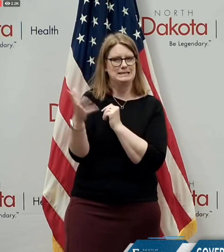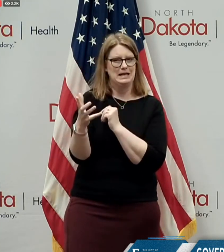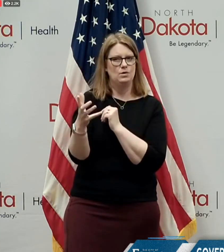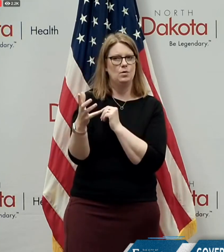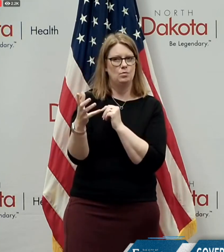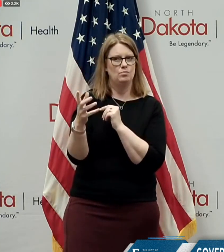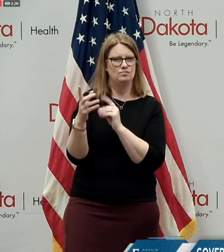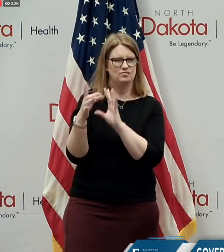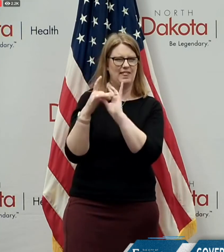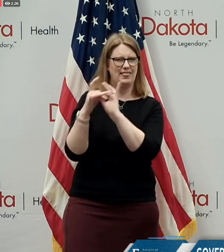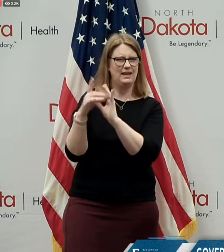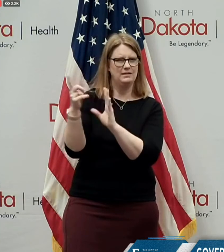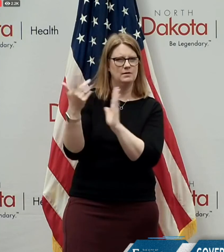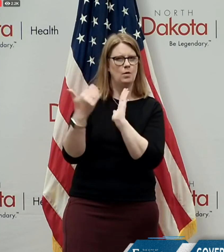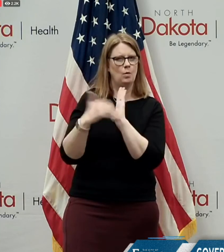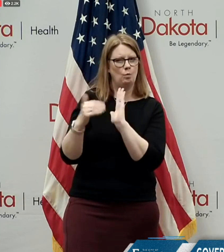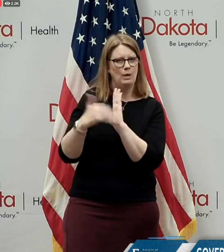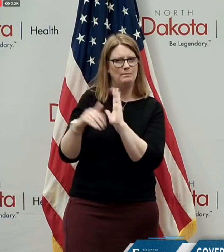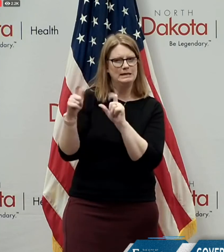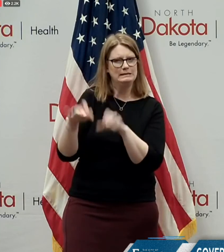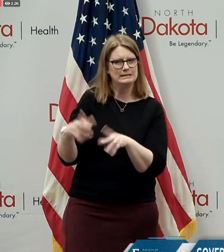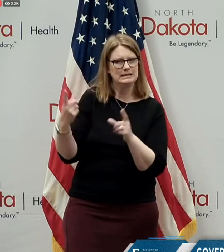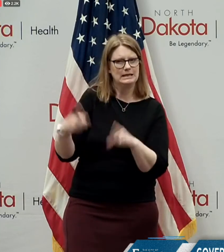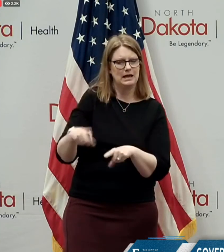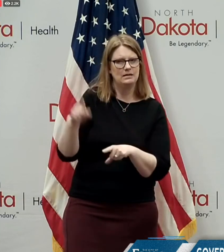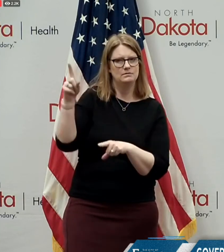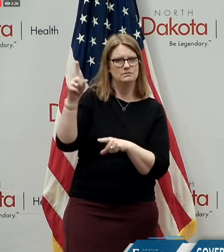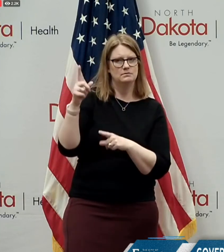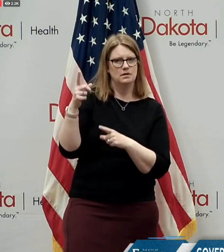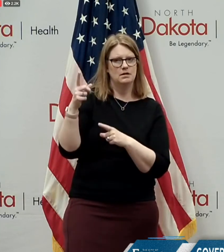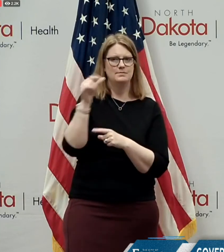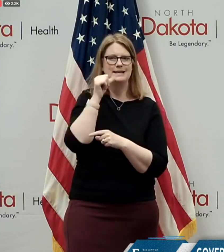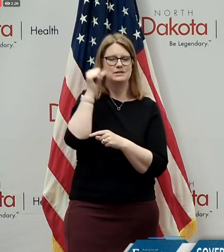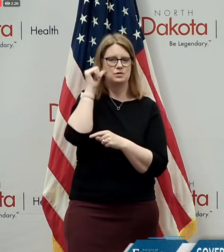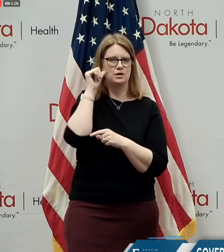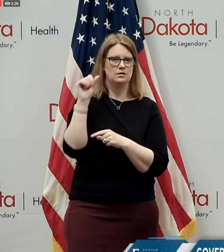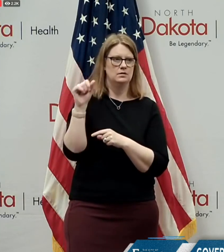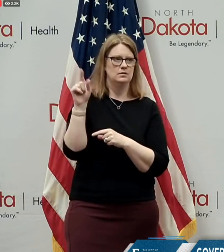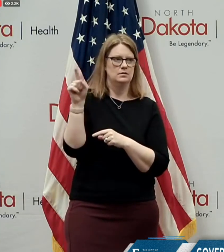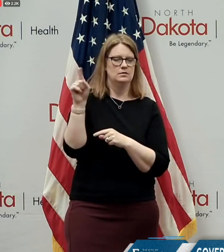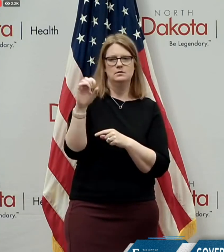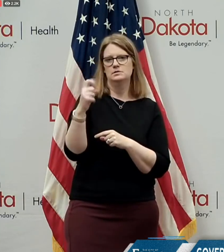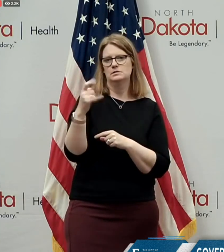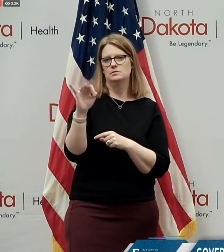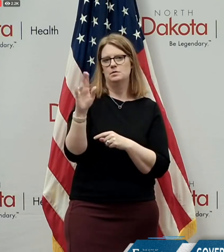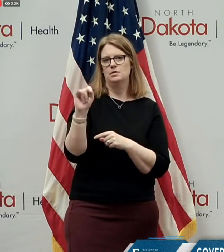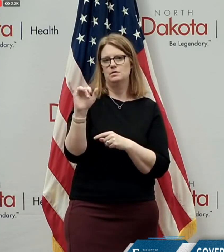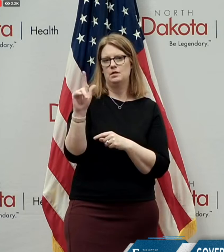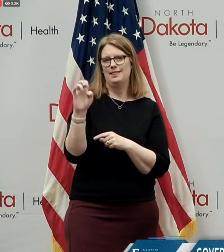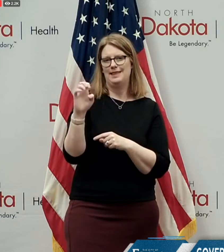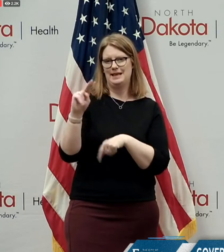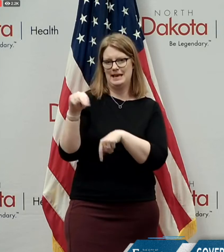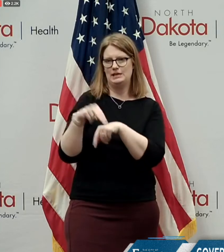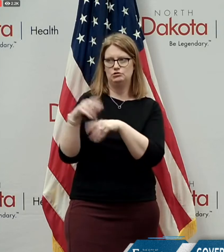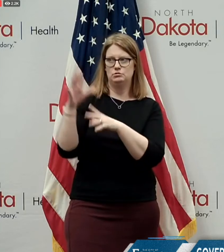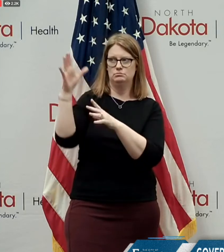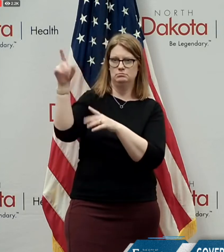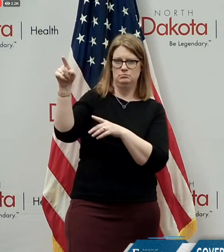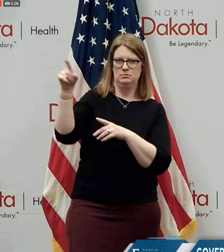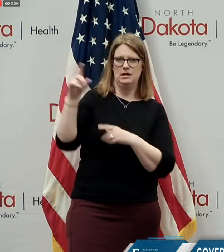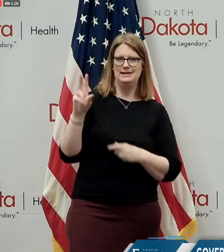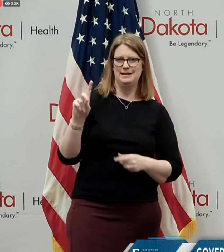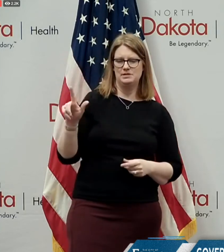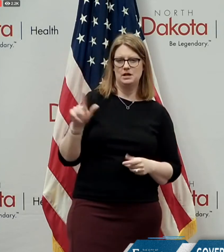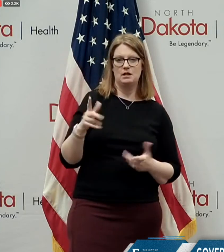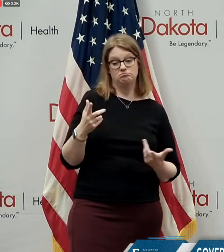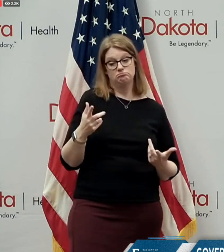another test event. So that repeat testing occurred yesterday with Spirit Lake Nation. So I'm assuming that's